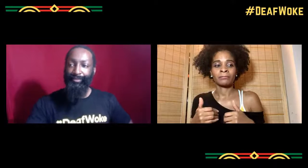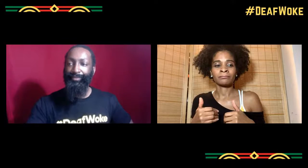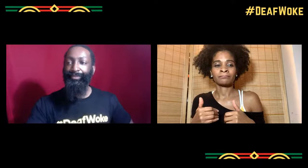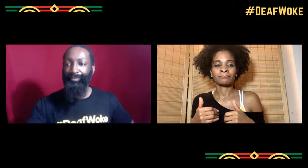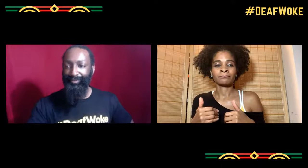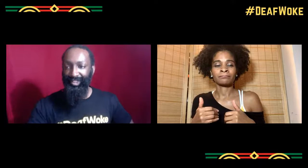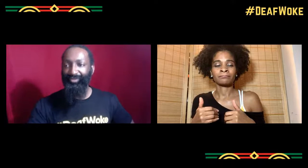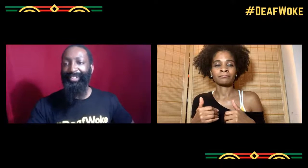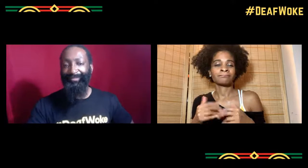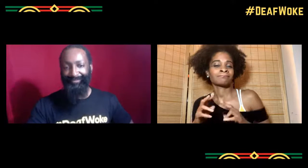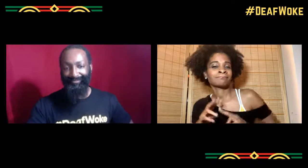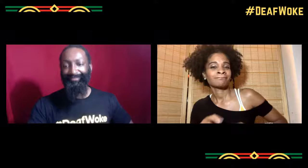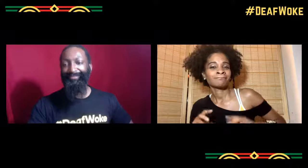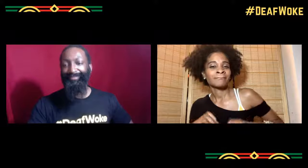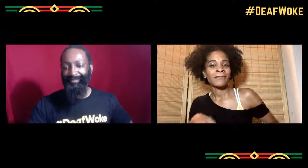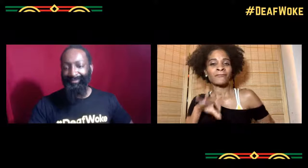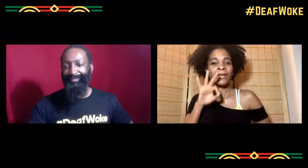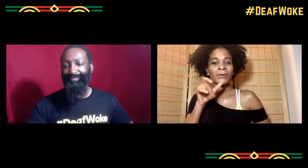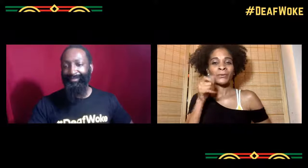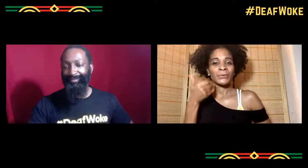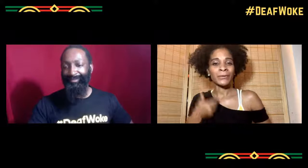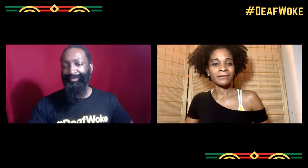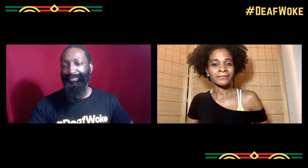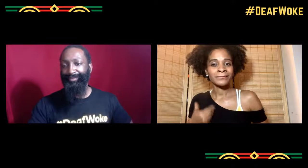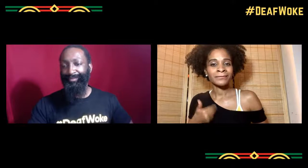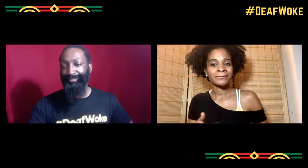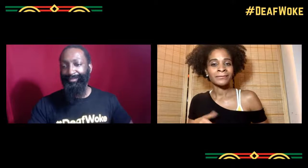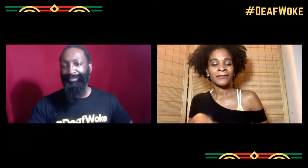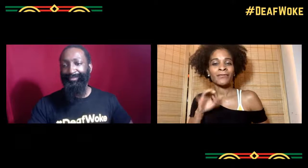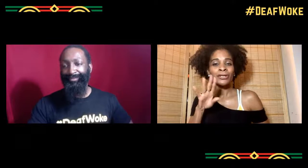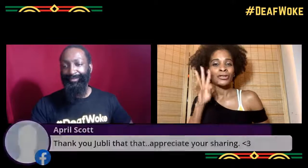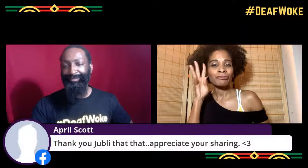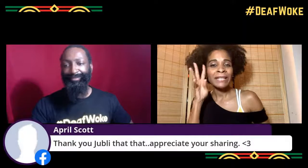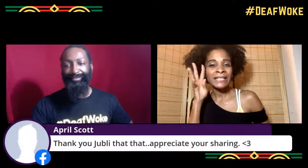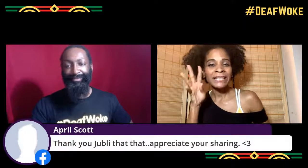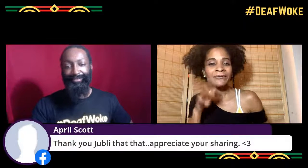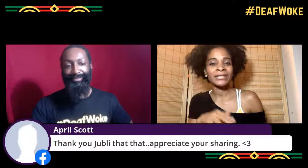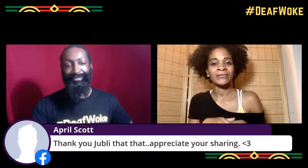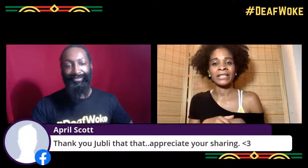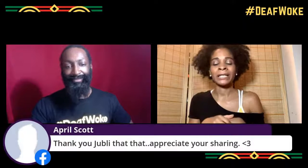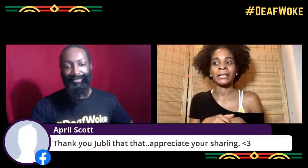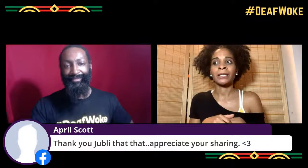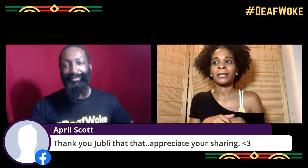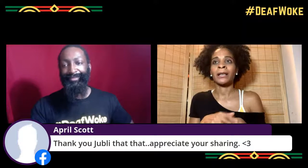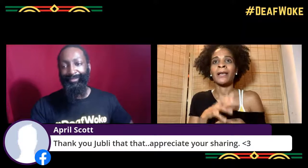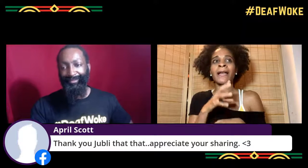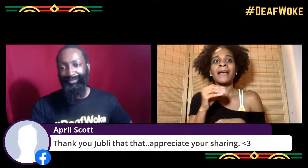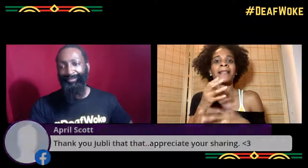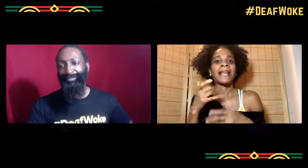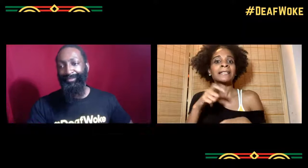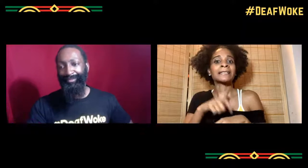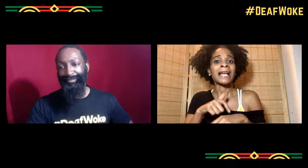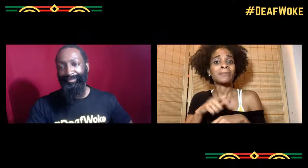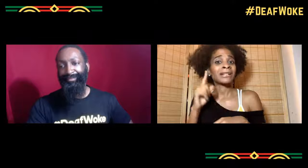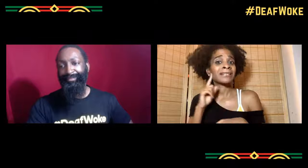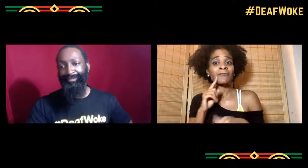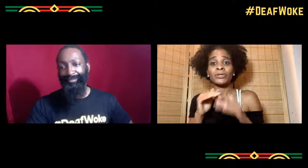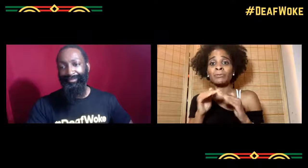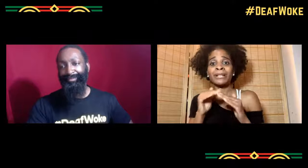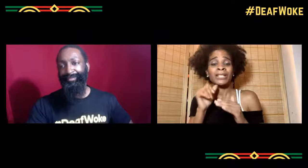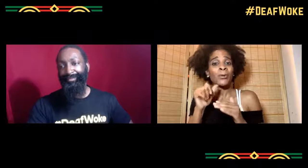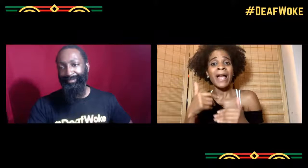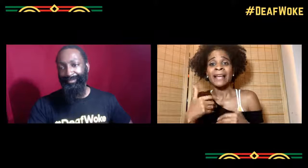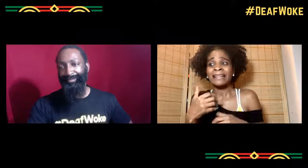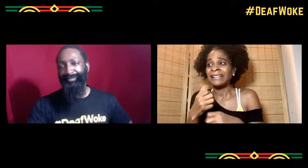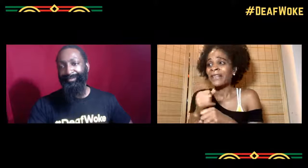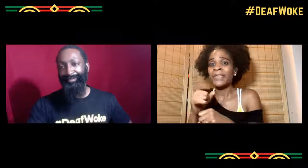I think it's so important that we link art to the deaf community. You know, it's who we are. We are creative. And a